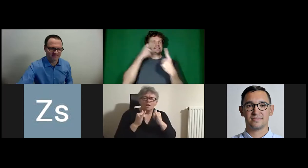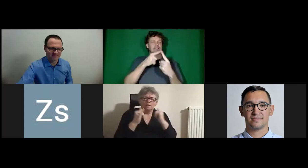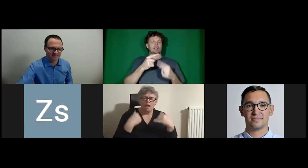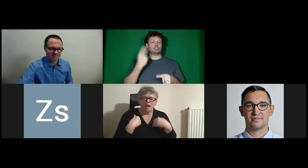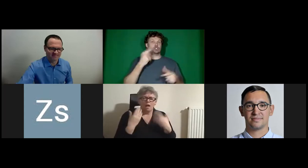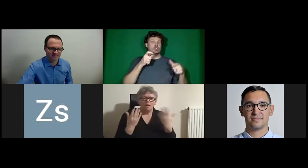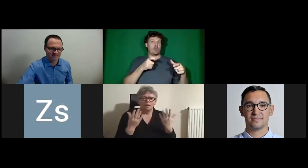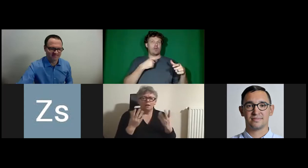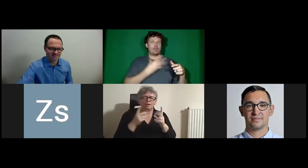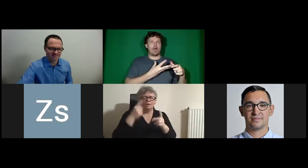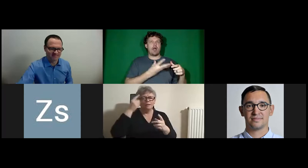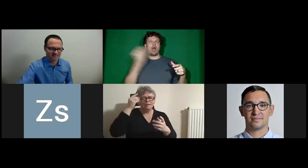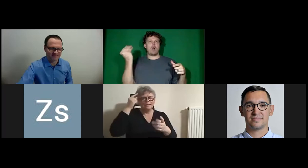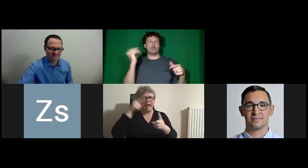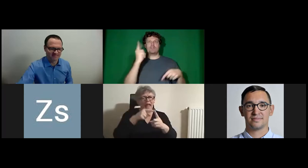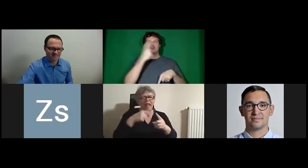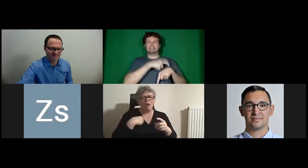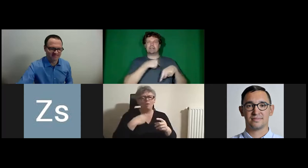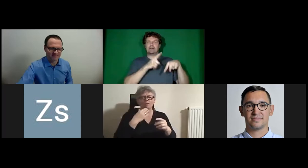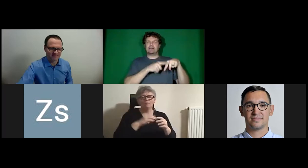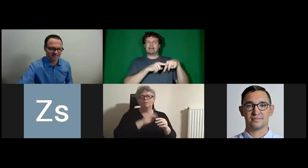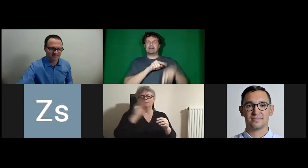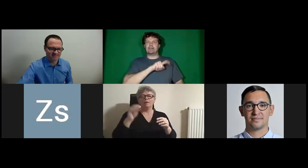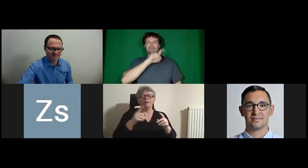I told him I wanted to improve myself.